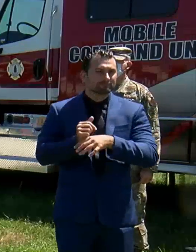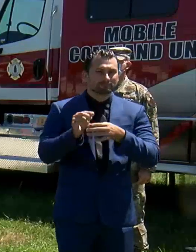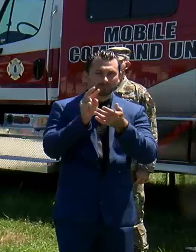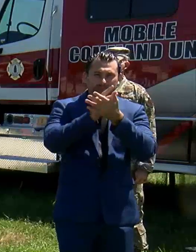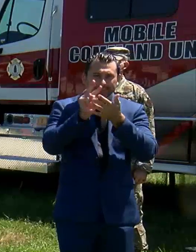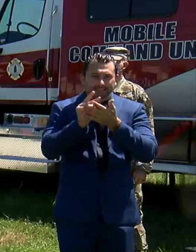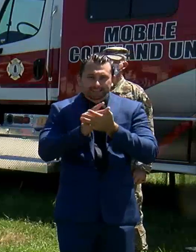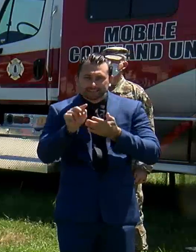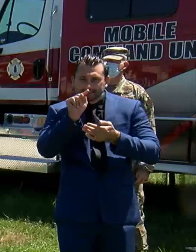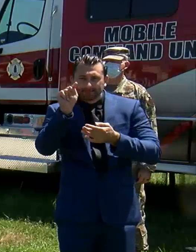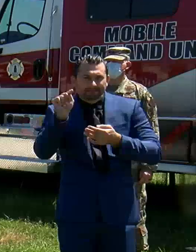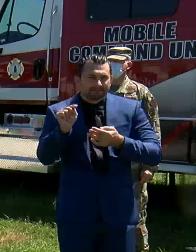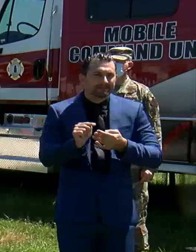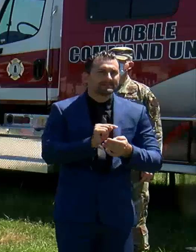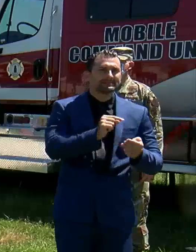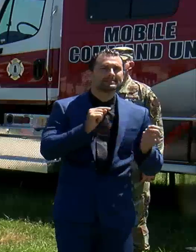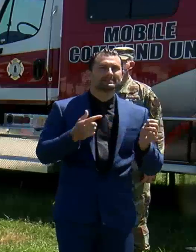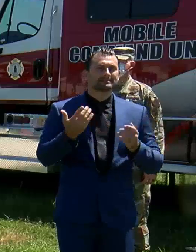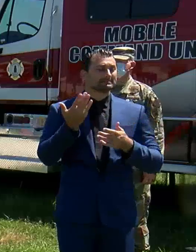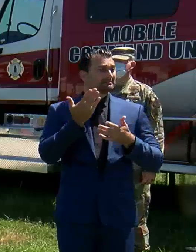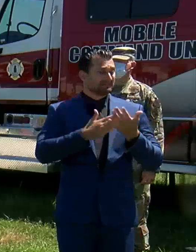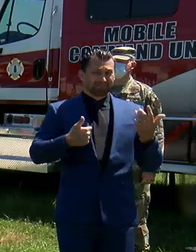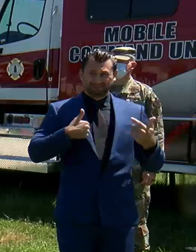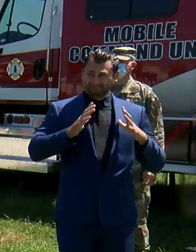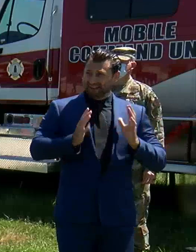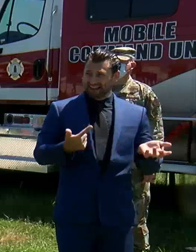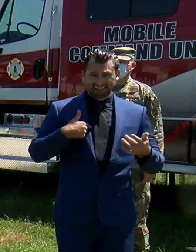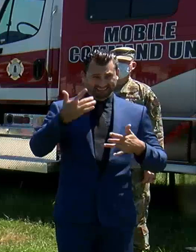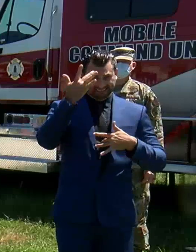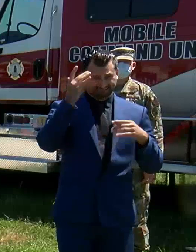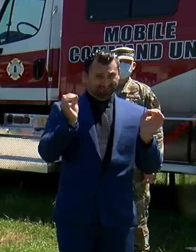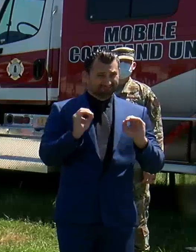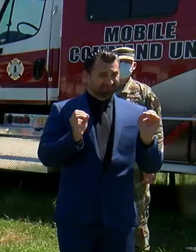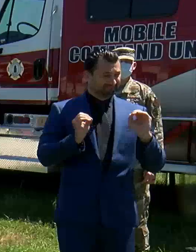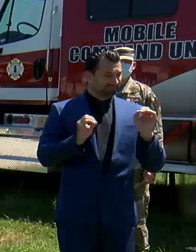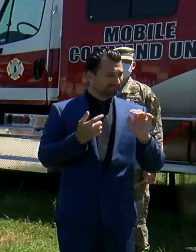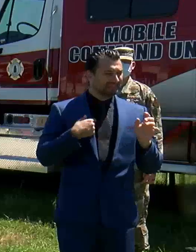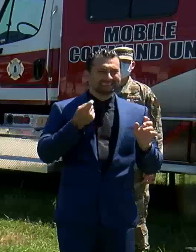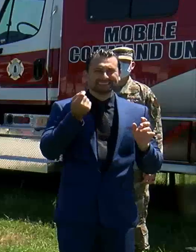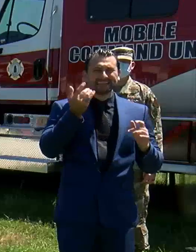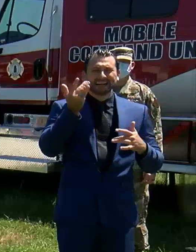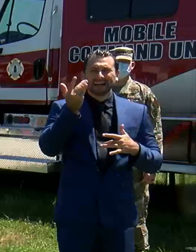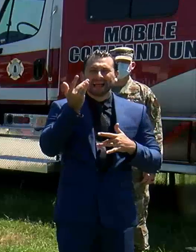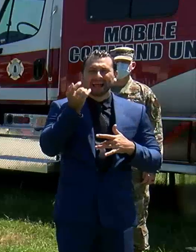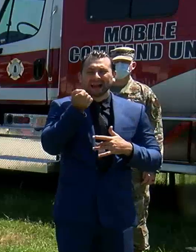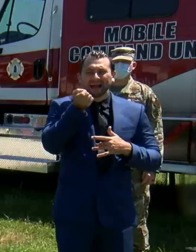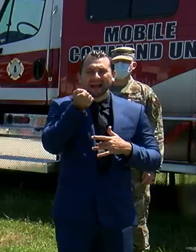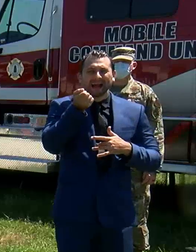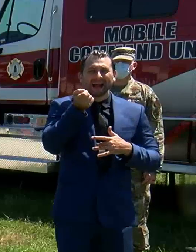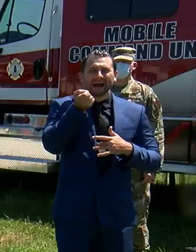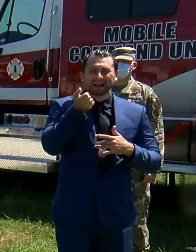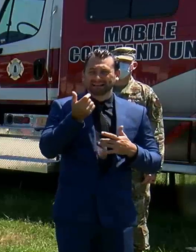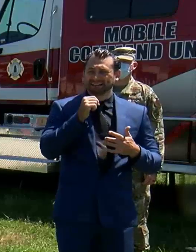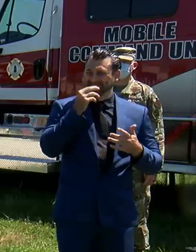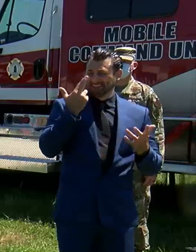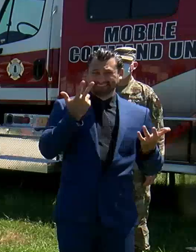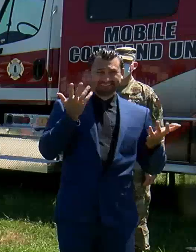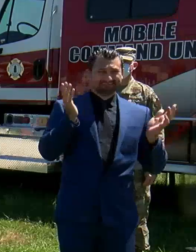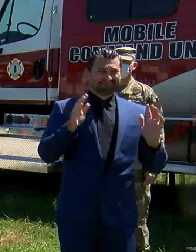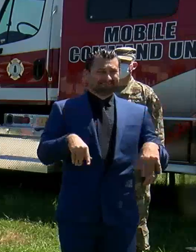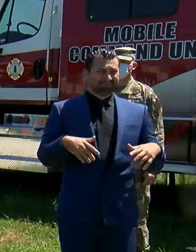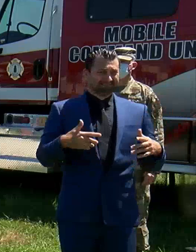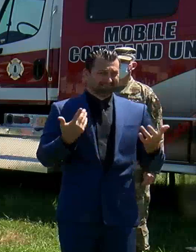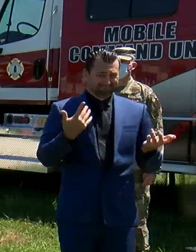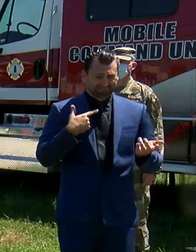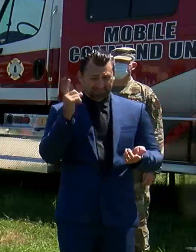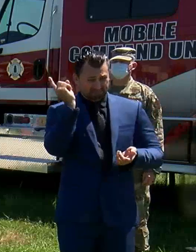to be either asymptomatic or the symptoms seem to be so minor that you wouldn't even necessarily think to go get medical